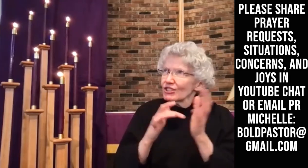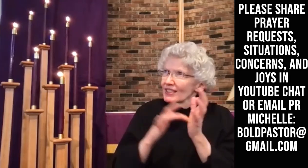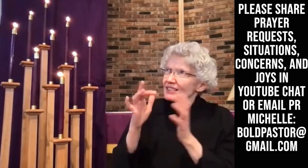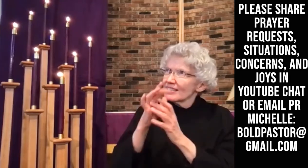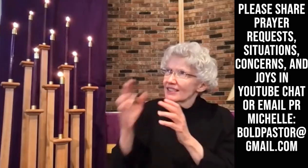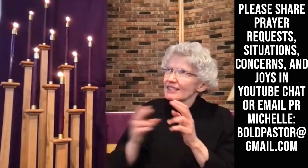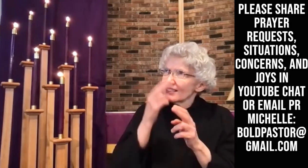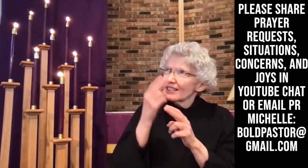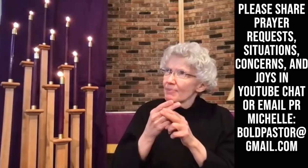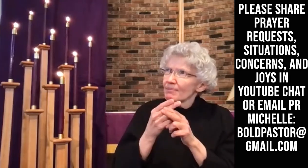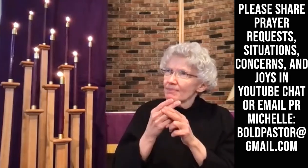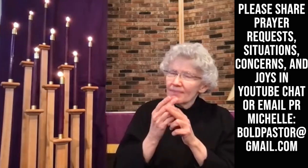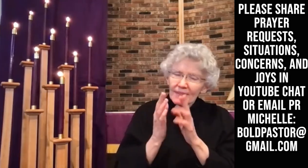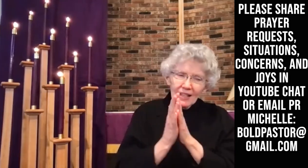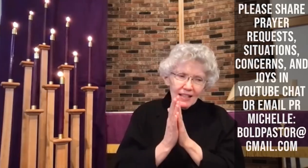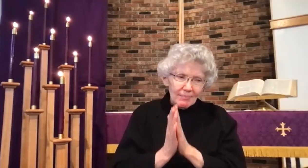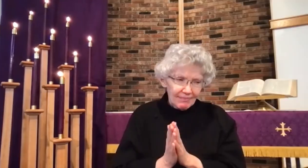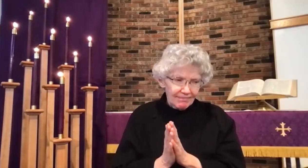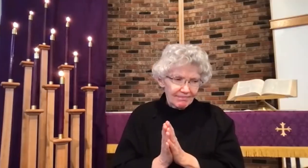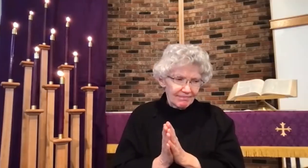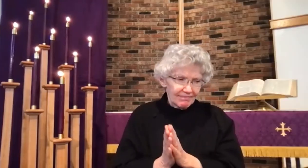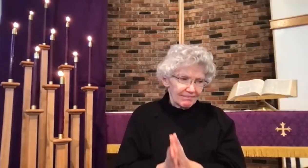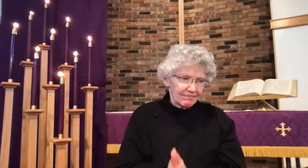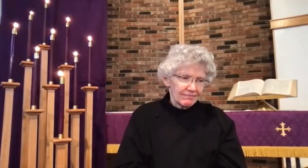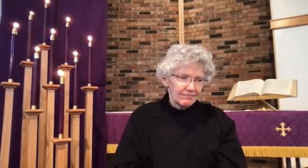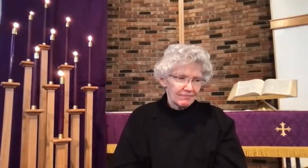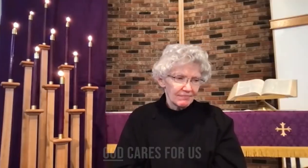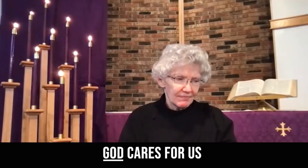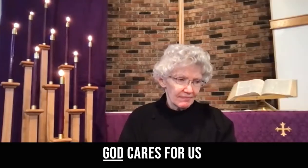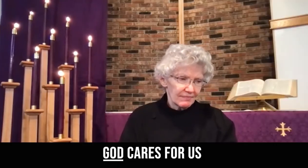We pray in Jesus' name. Amen.